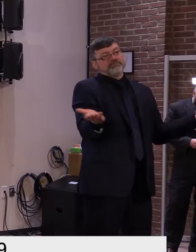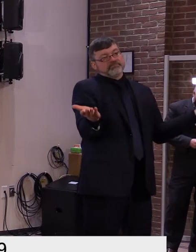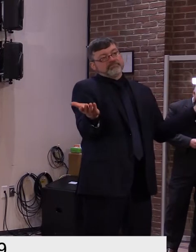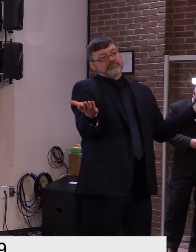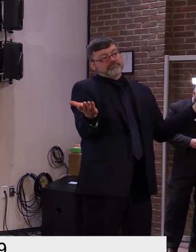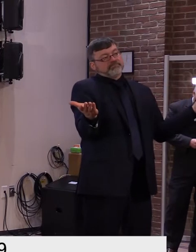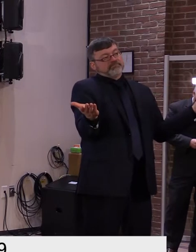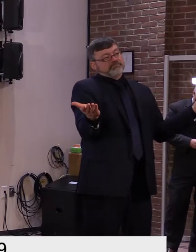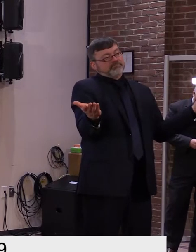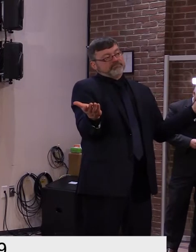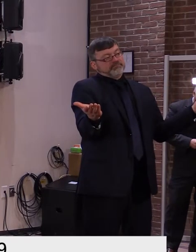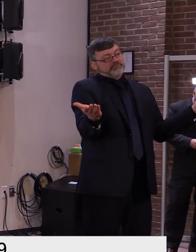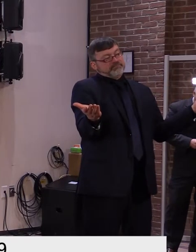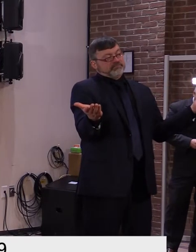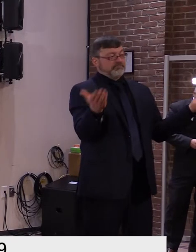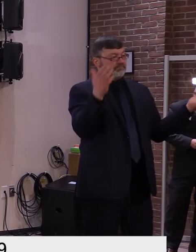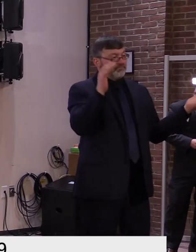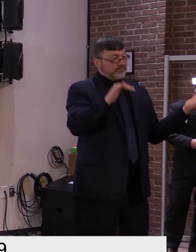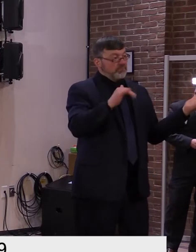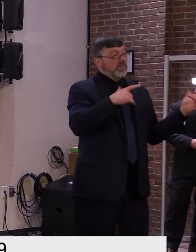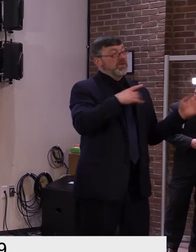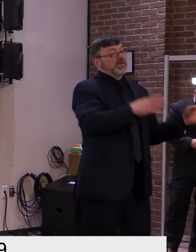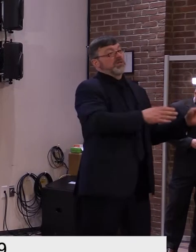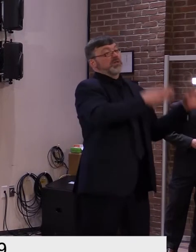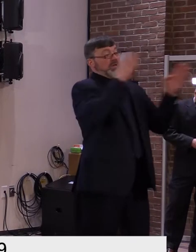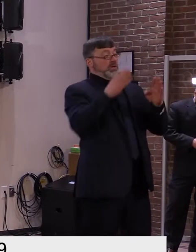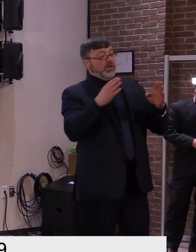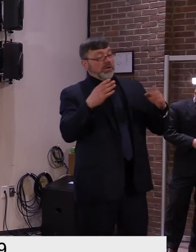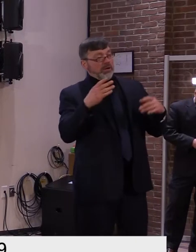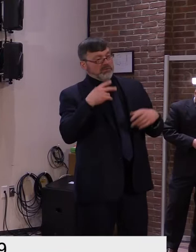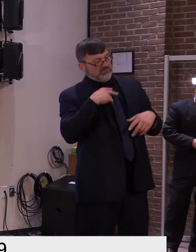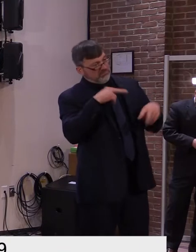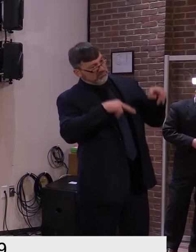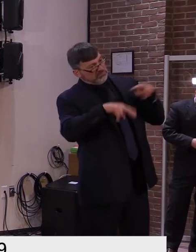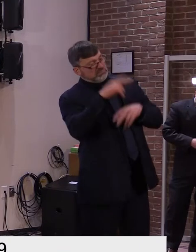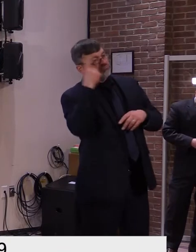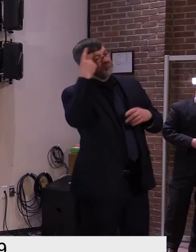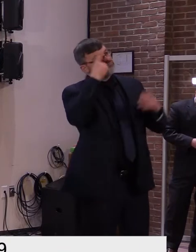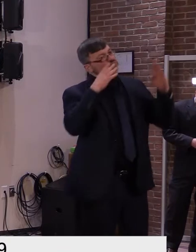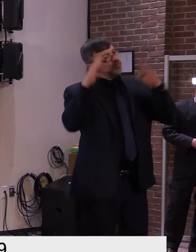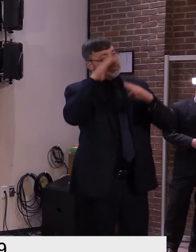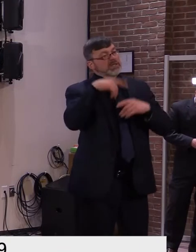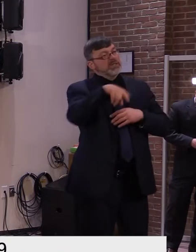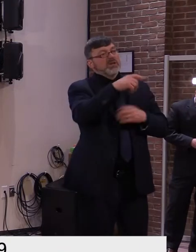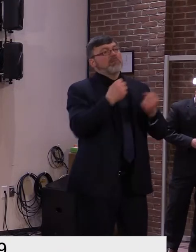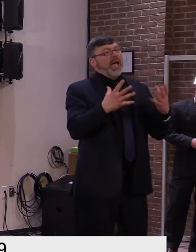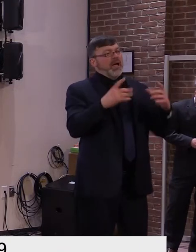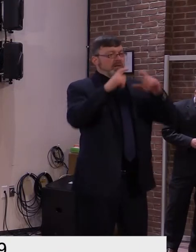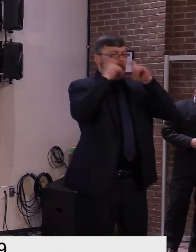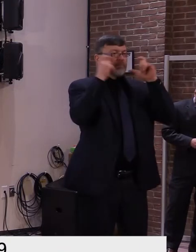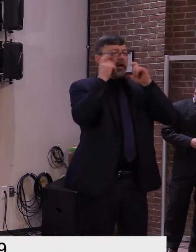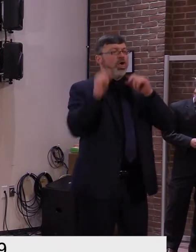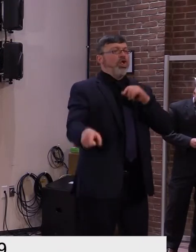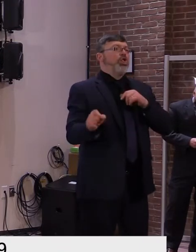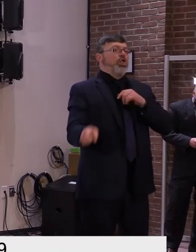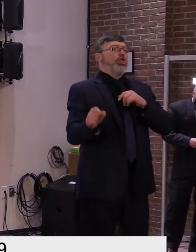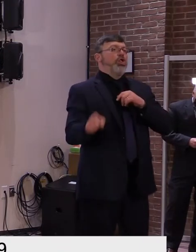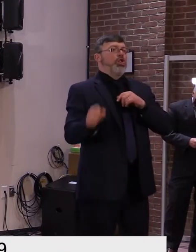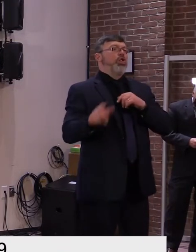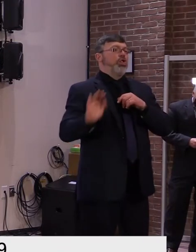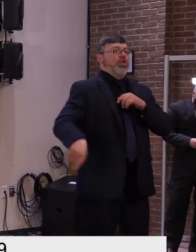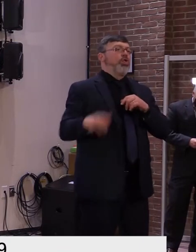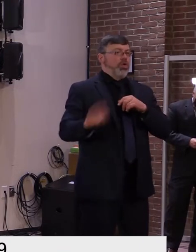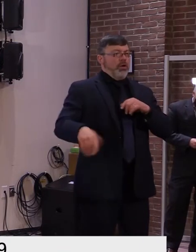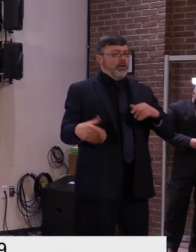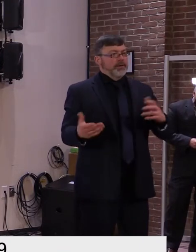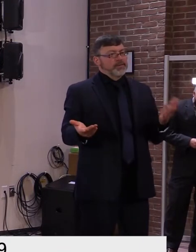concern about people not wearing their masks and so forth. So it's a difficult situation for the school, and hopefully, this should serve as a lesson for